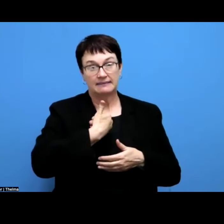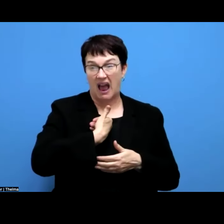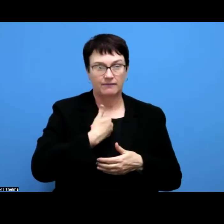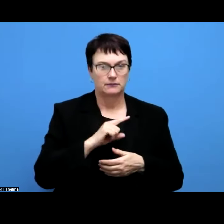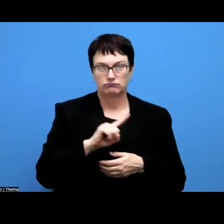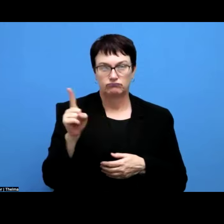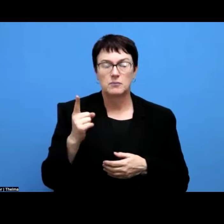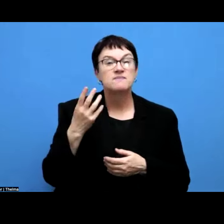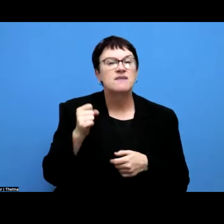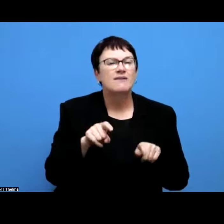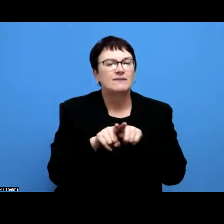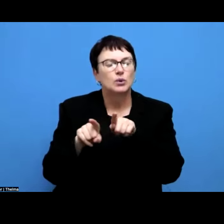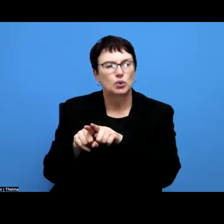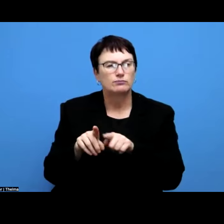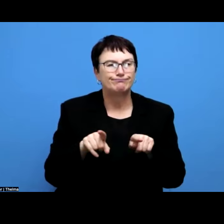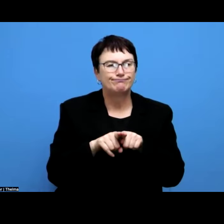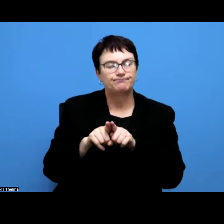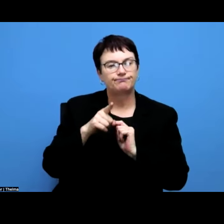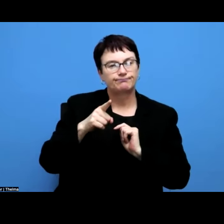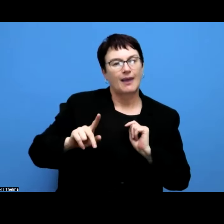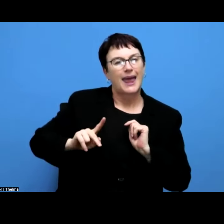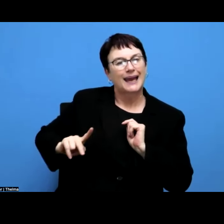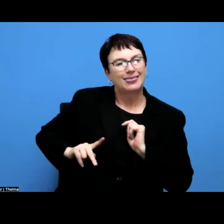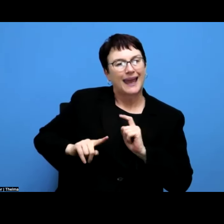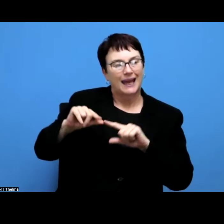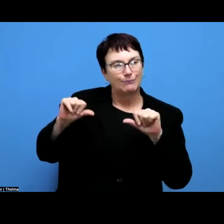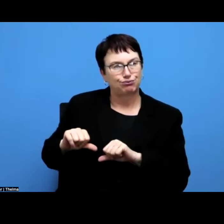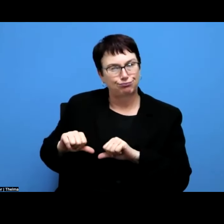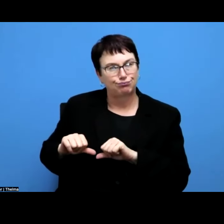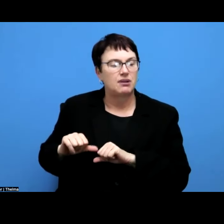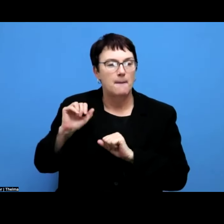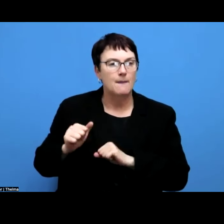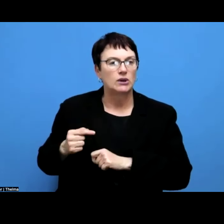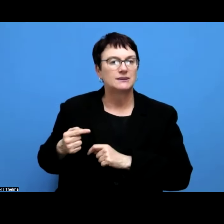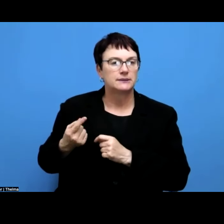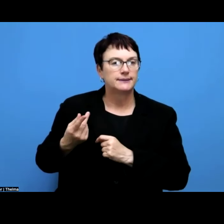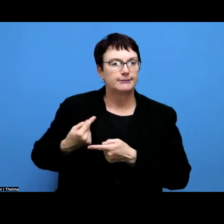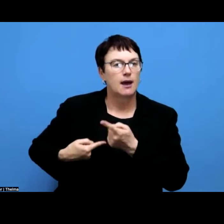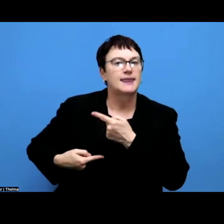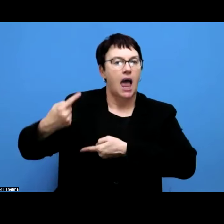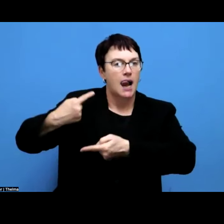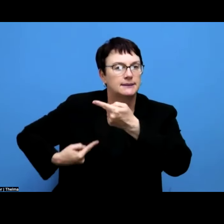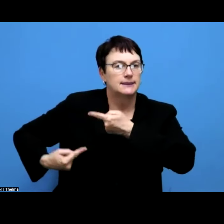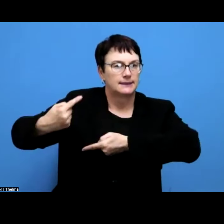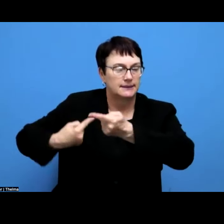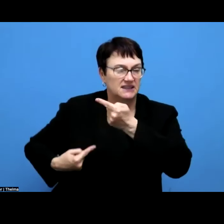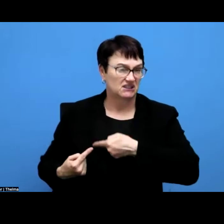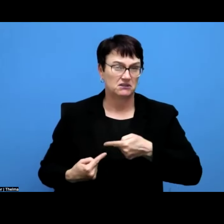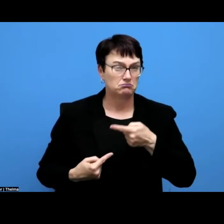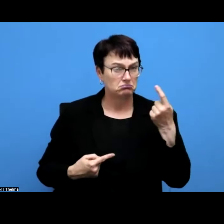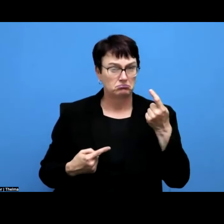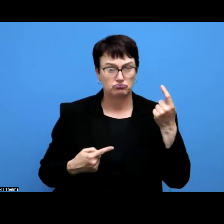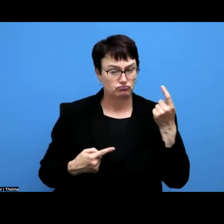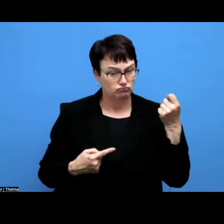organ-related care. This is a major step toward ending medical impoverishment amongst